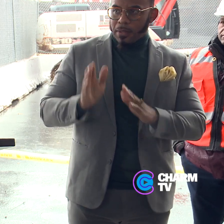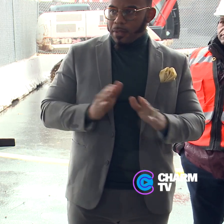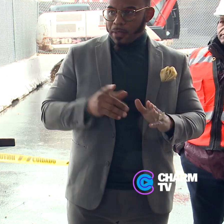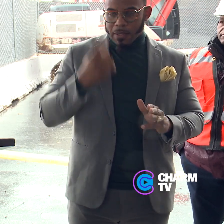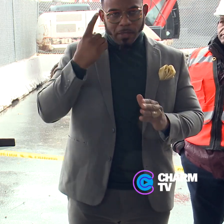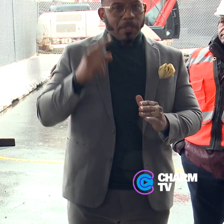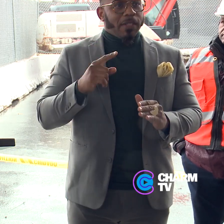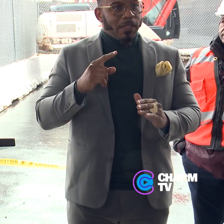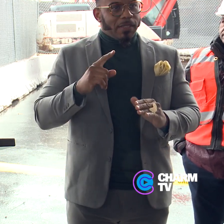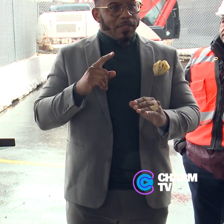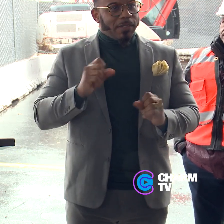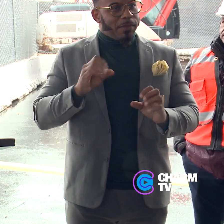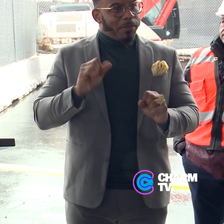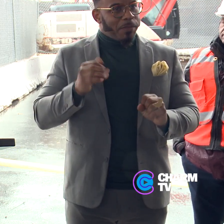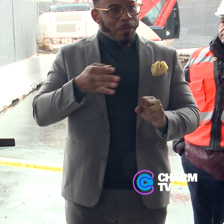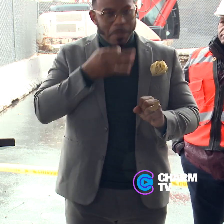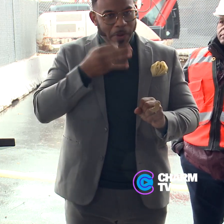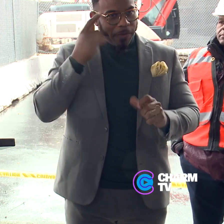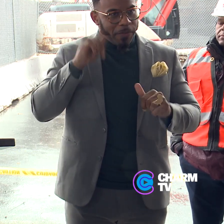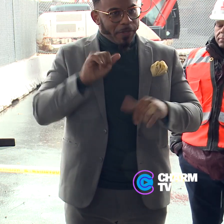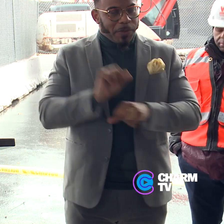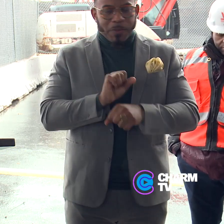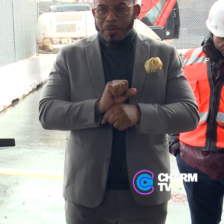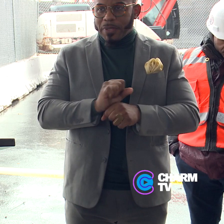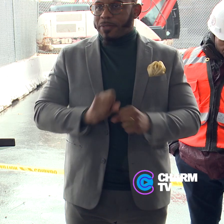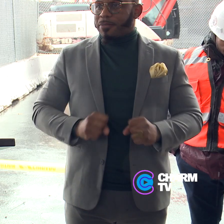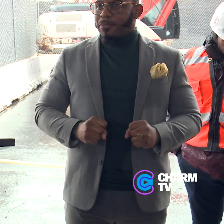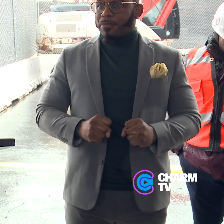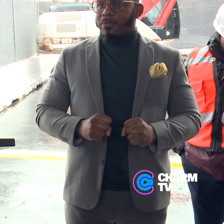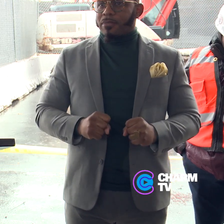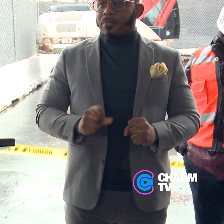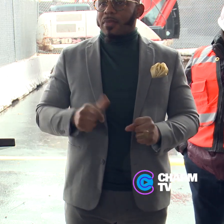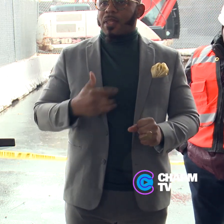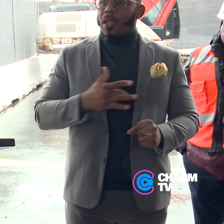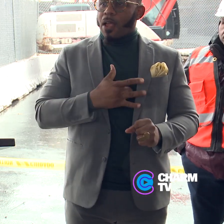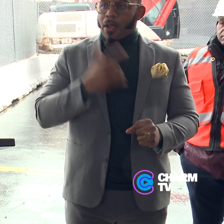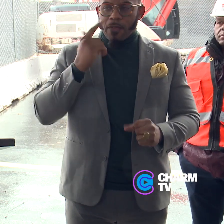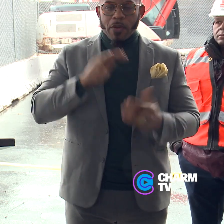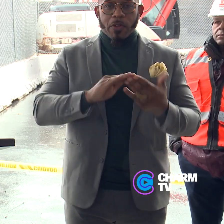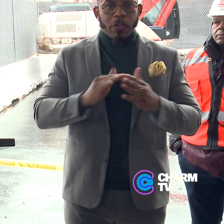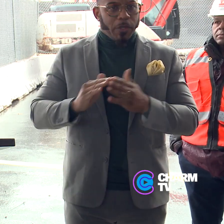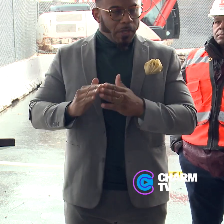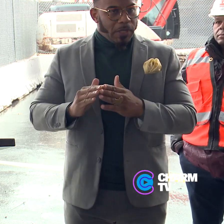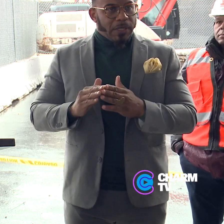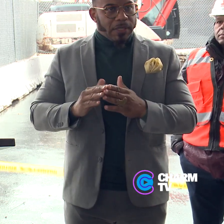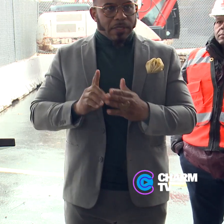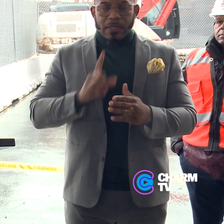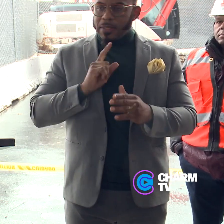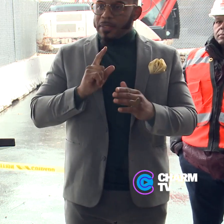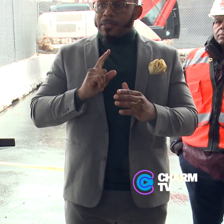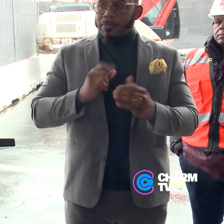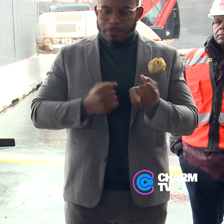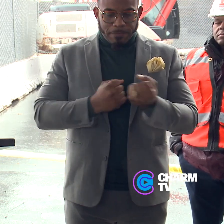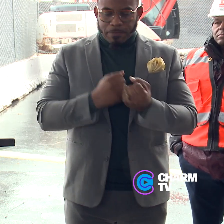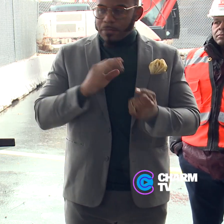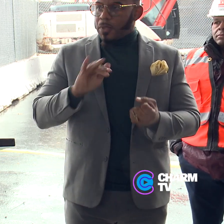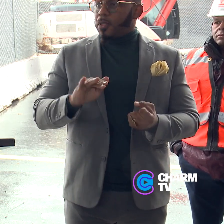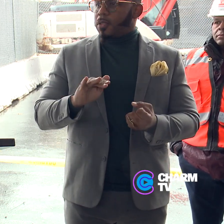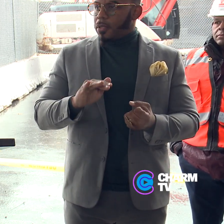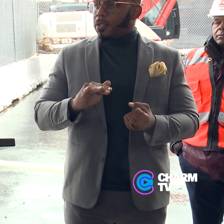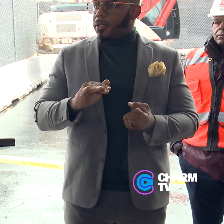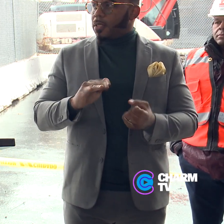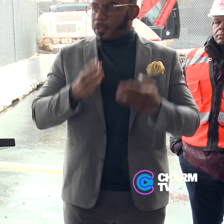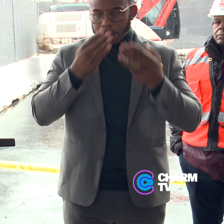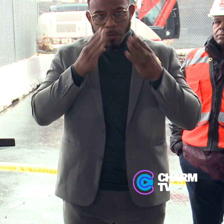her exquisitely for this work. She has a heart for her community that is complemented by her